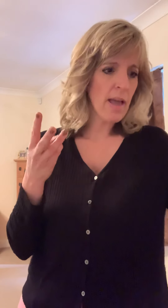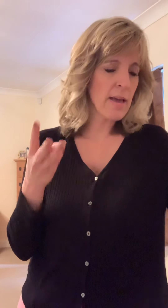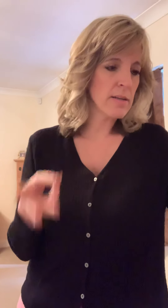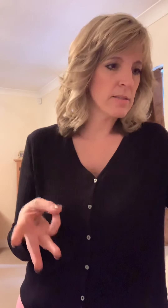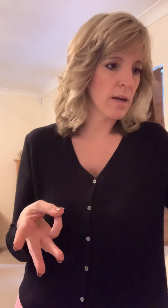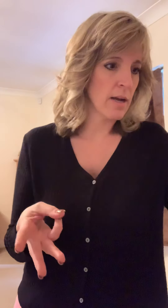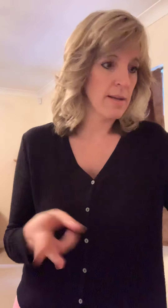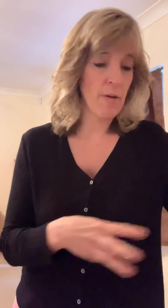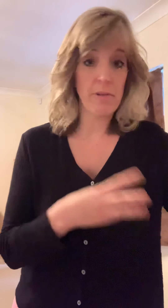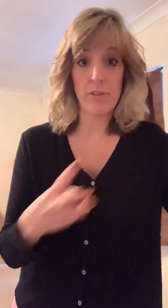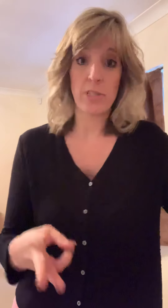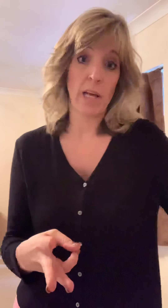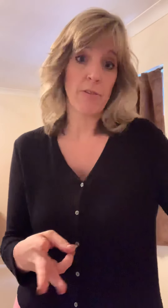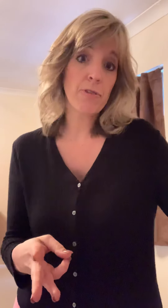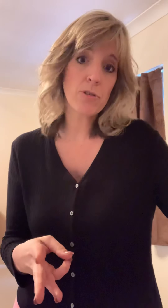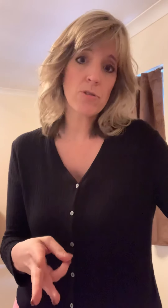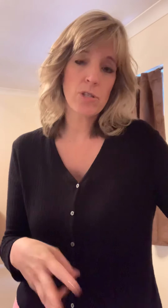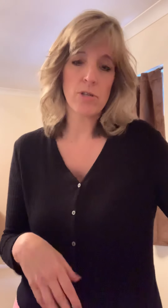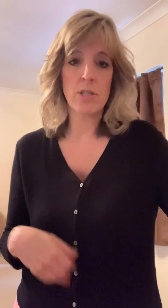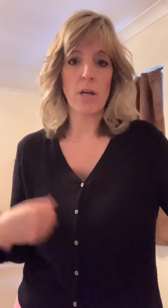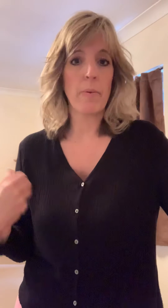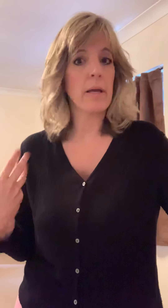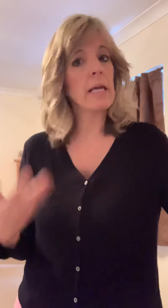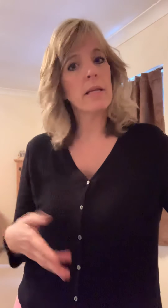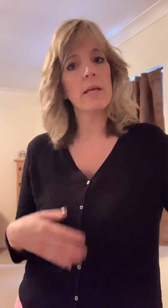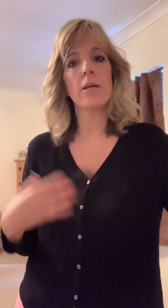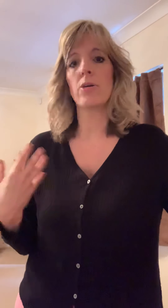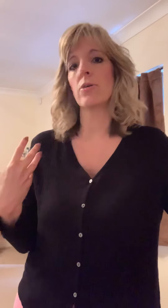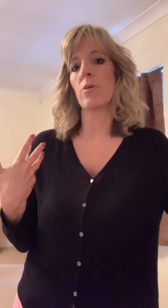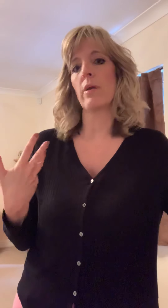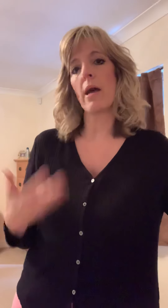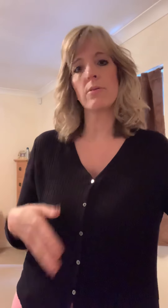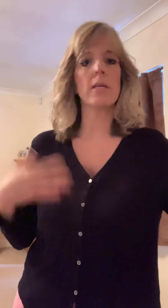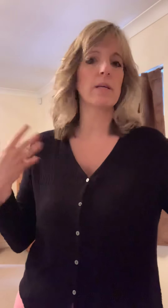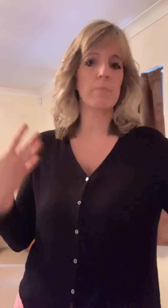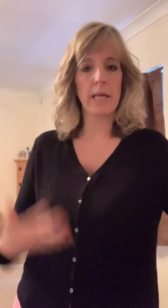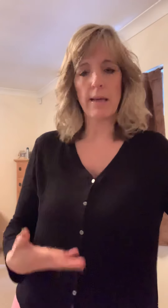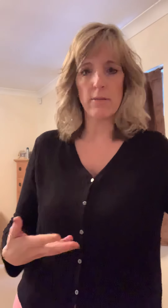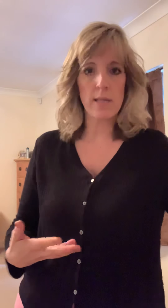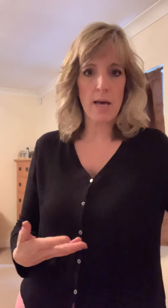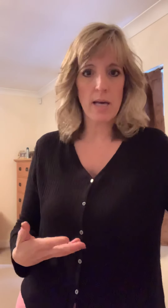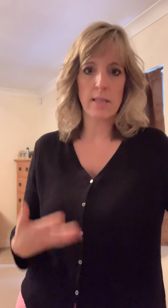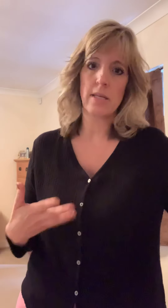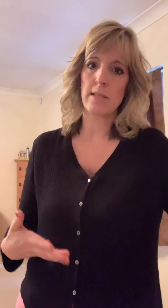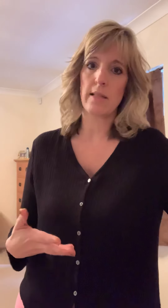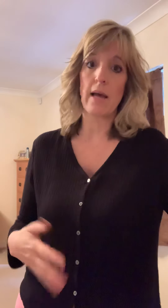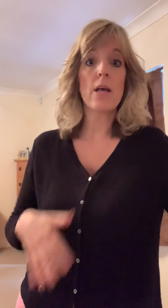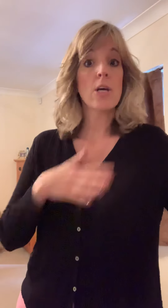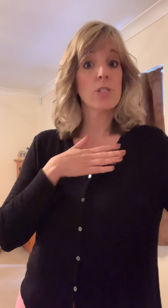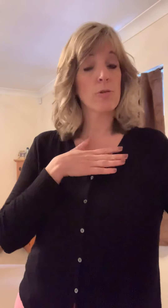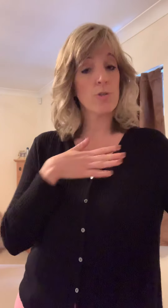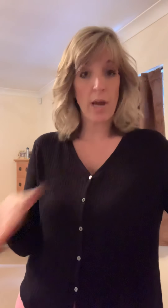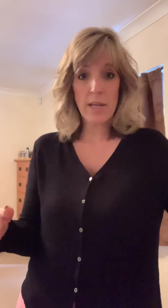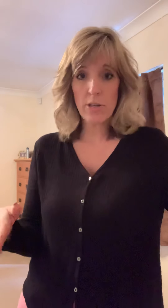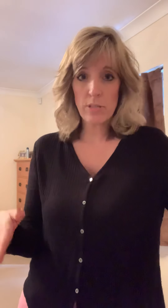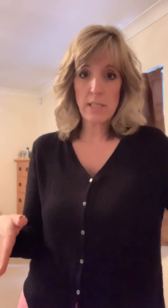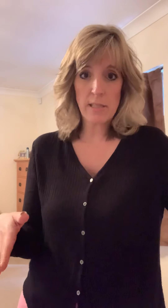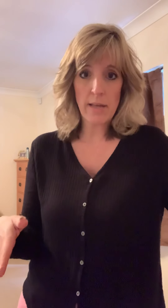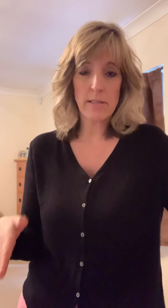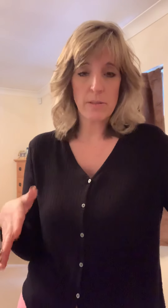and now we've learned a lot of foods. You can talk about eating or going out to eat, playing outside, things like that. So try to use these signs as much